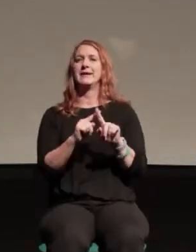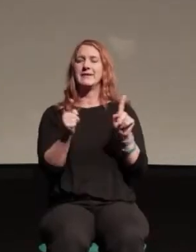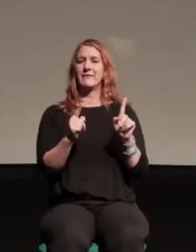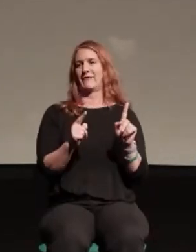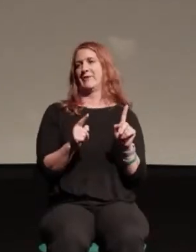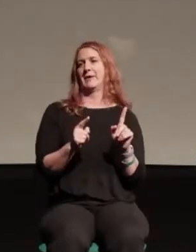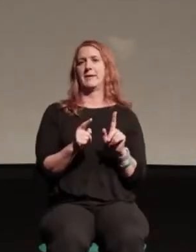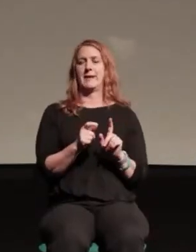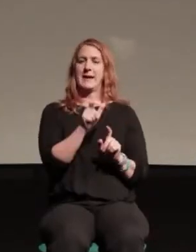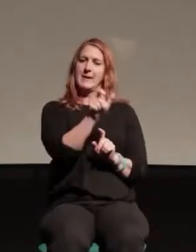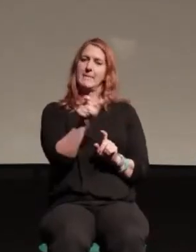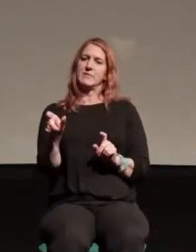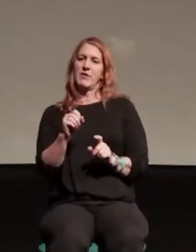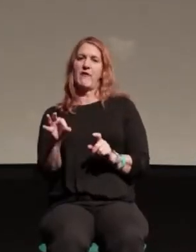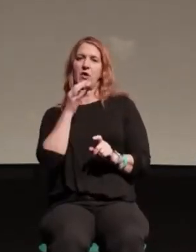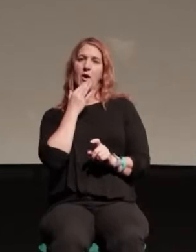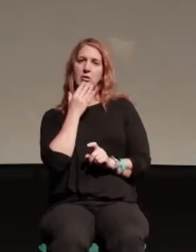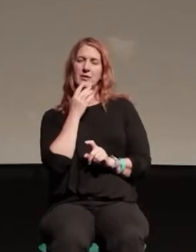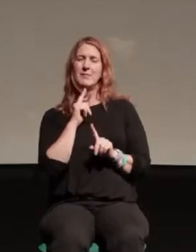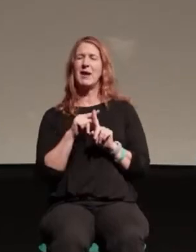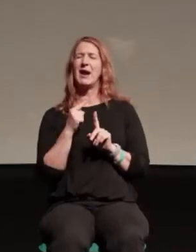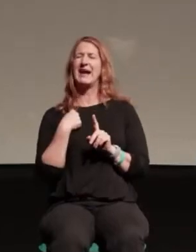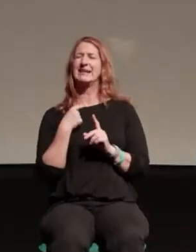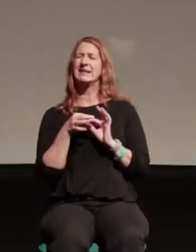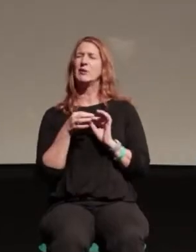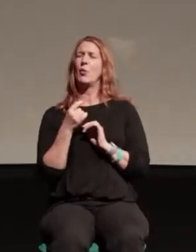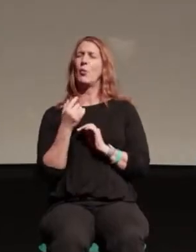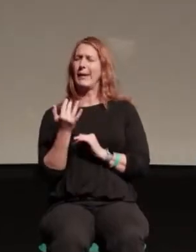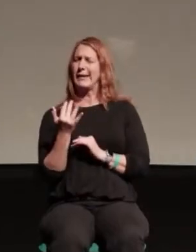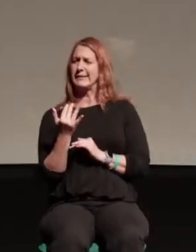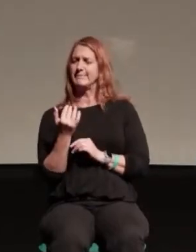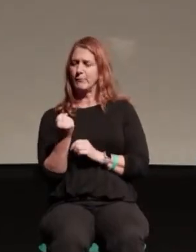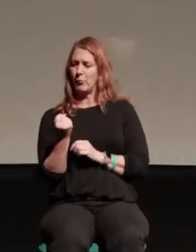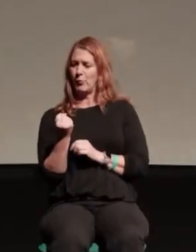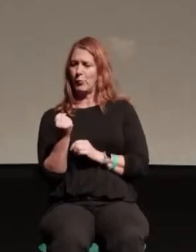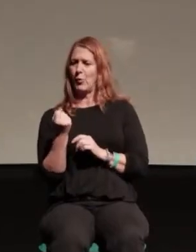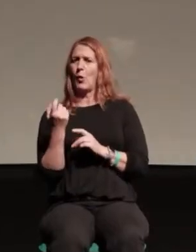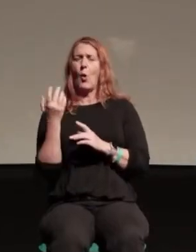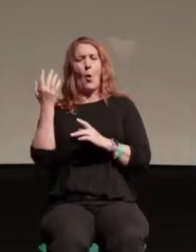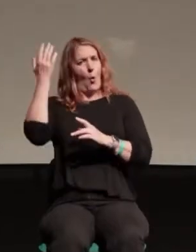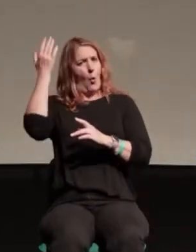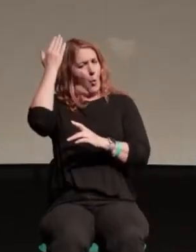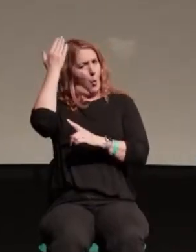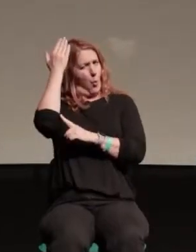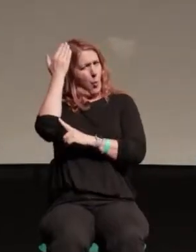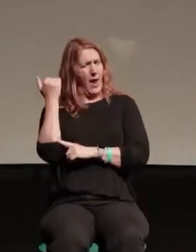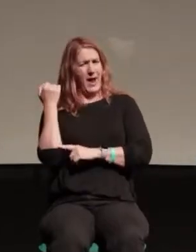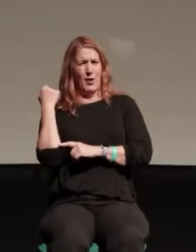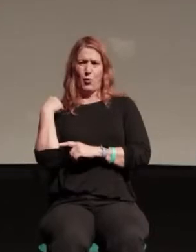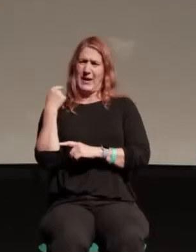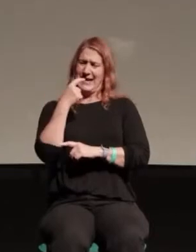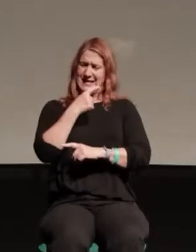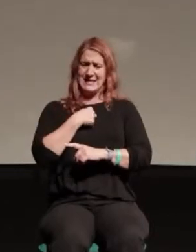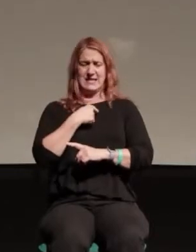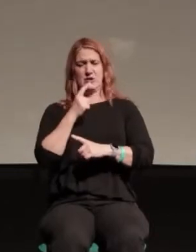of color, but it's like, wait a minute. Why was there a call out for innovation when there was really